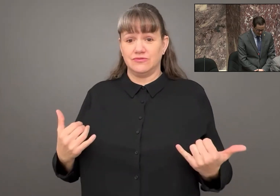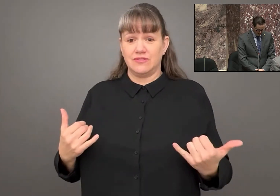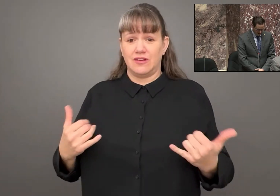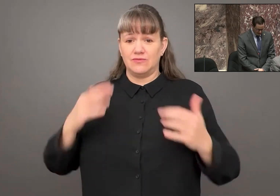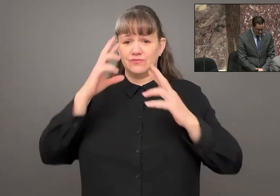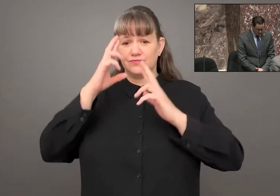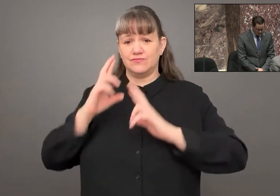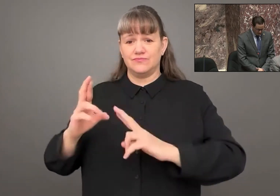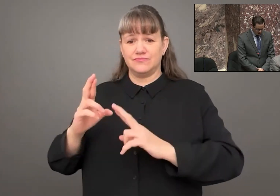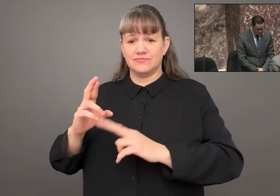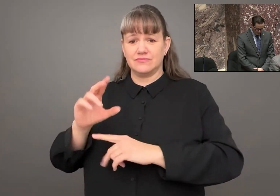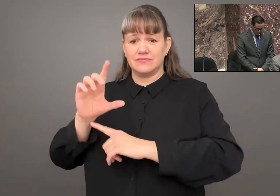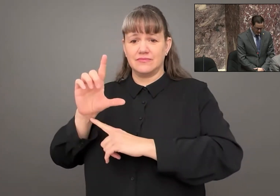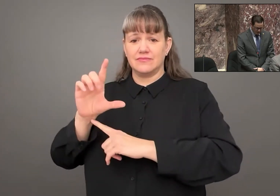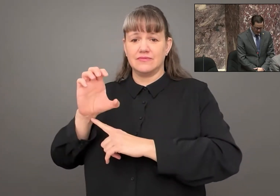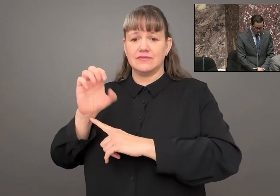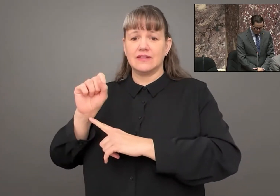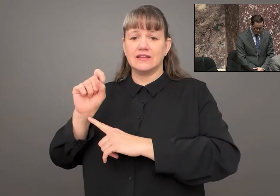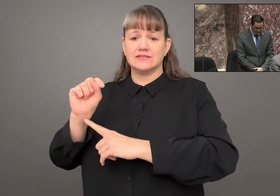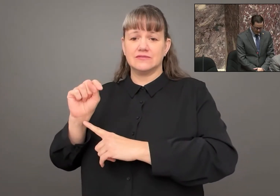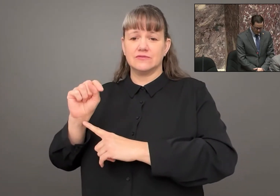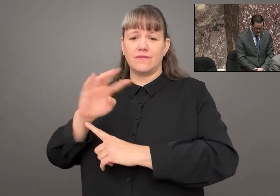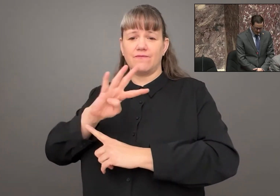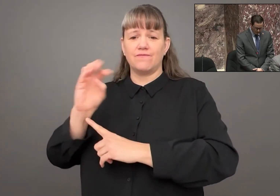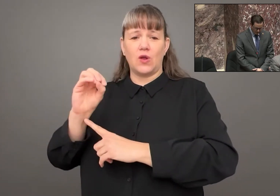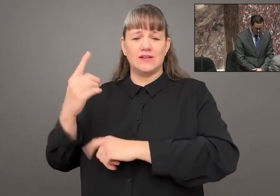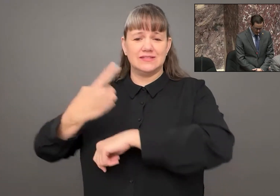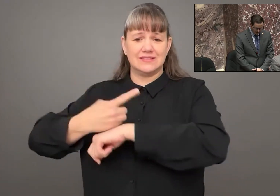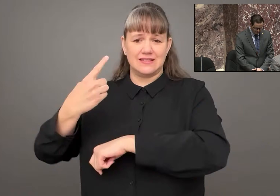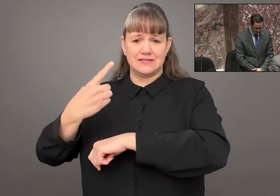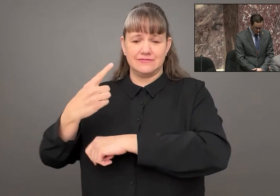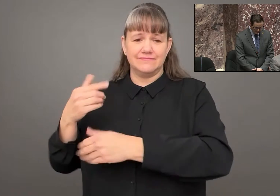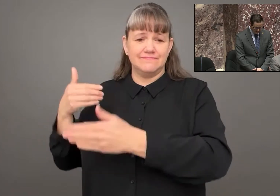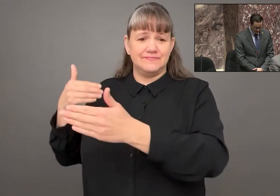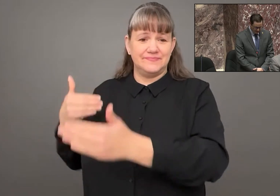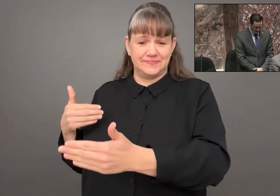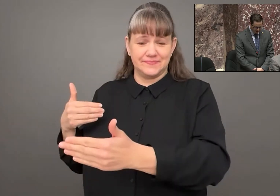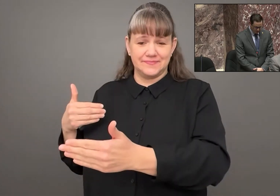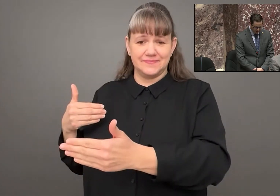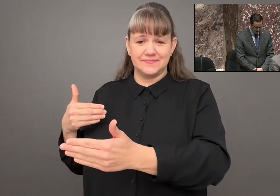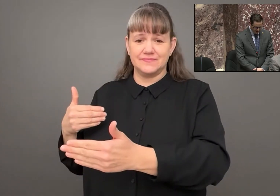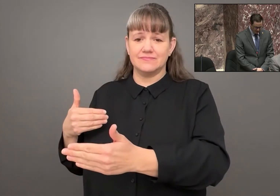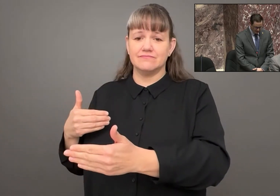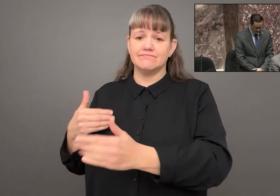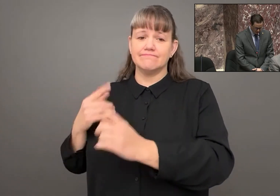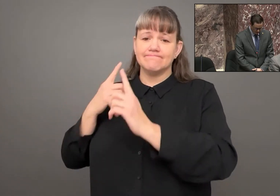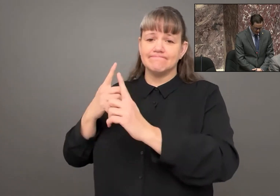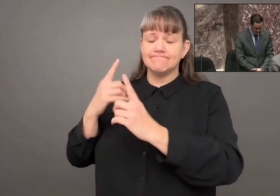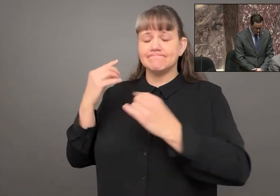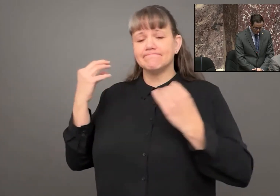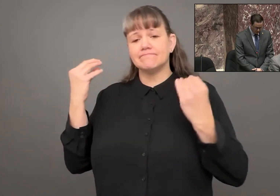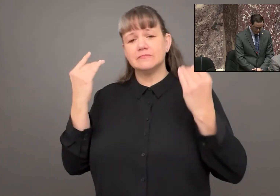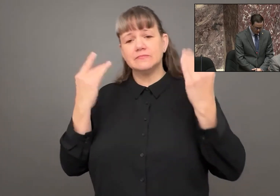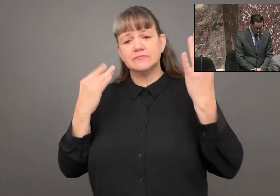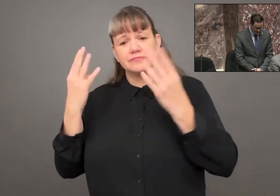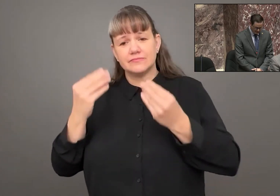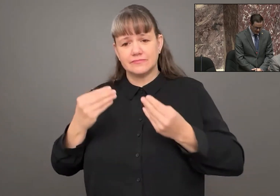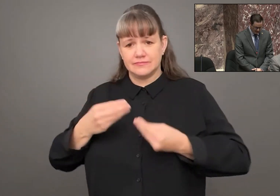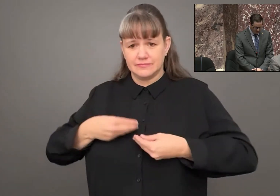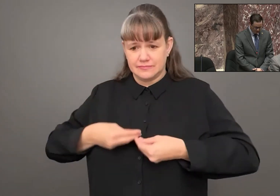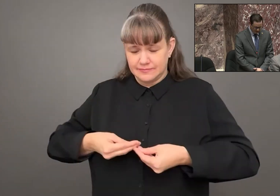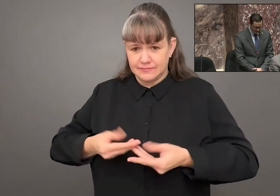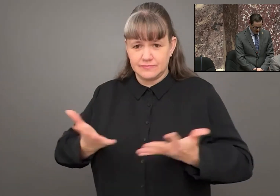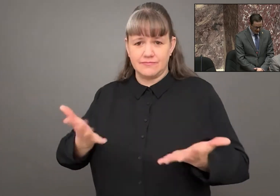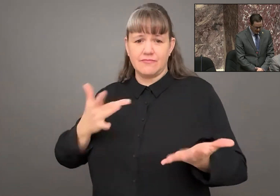reflection. Let us also remember to be generous in giving back with our time, our talents, and our resources in the service of our communities